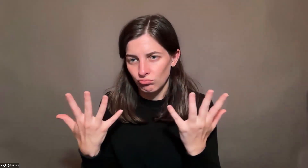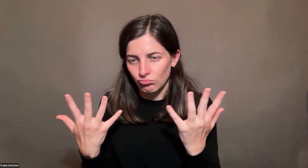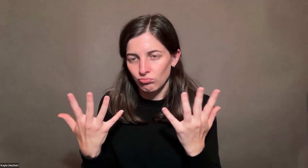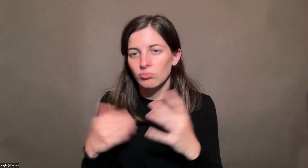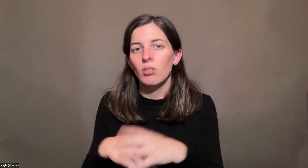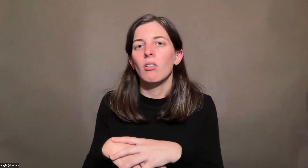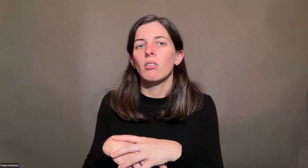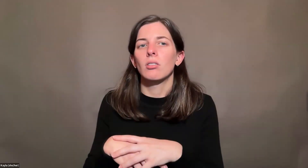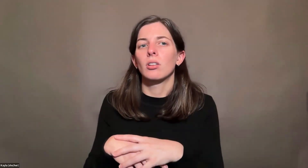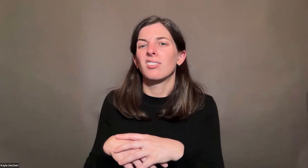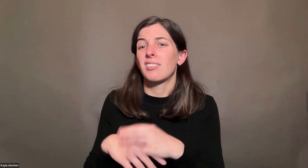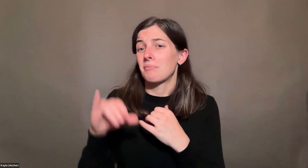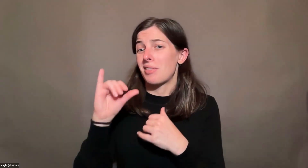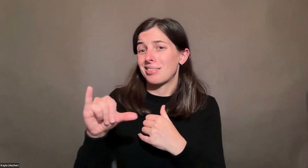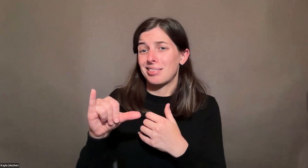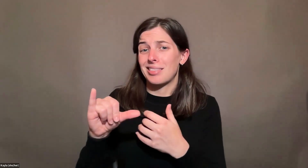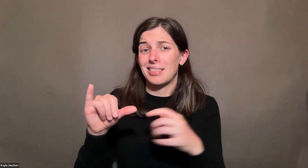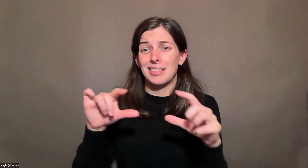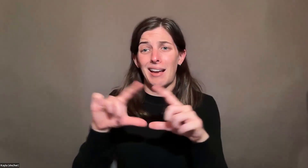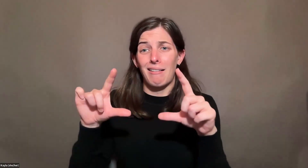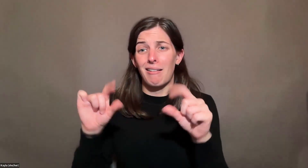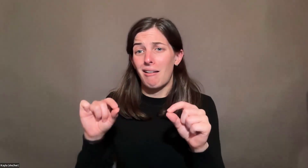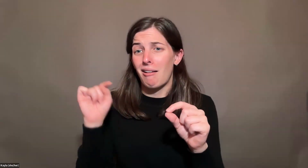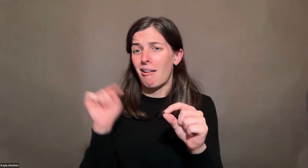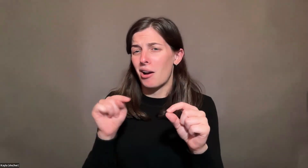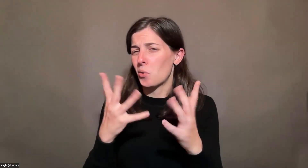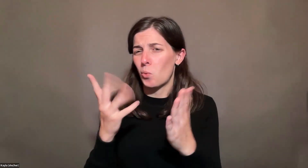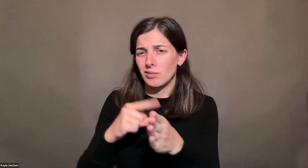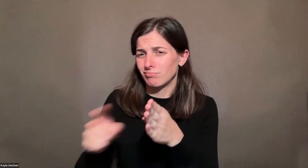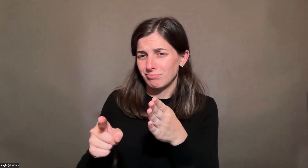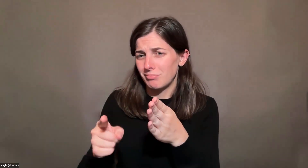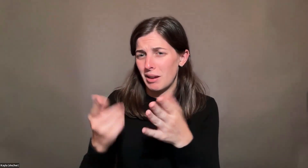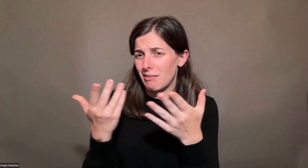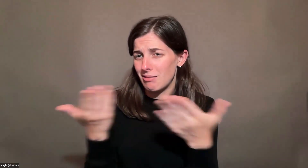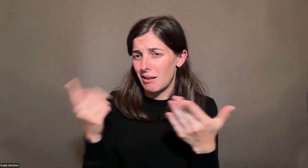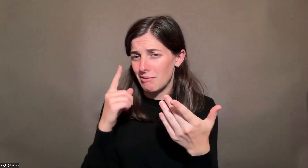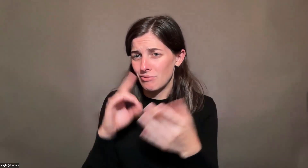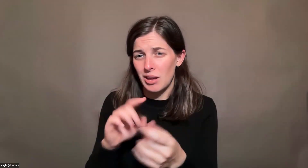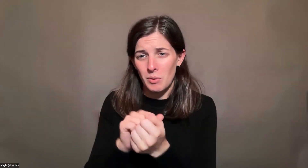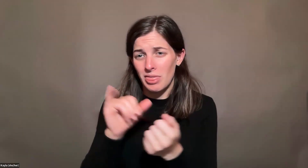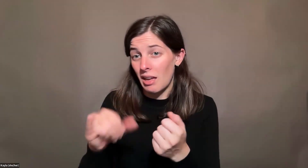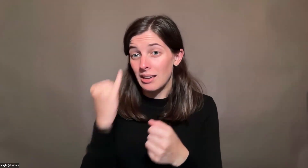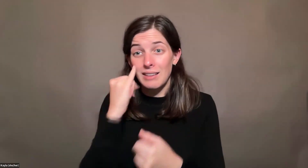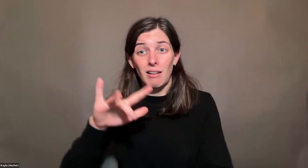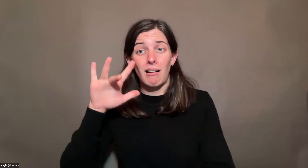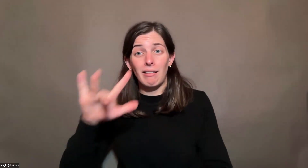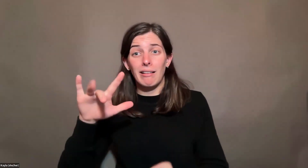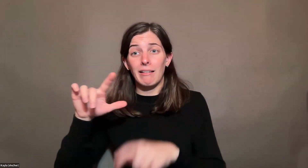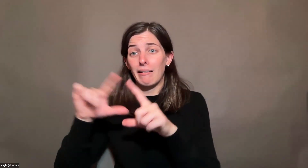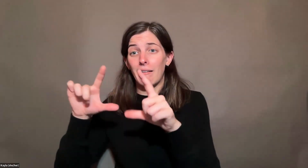thing of this card block. When you like if I click on this card, or if I press enter, then